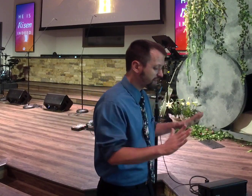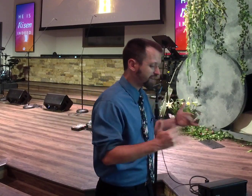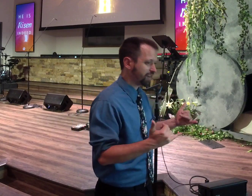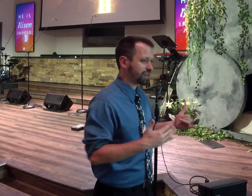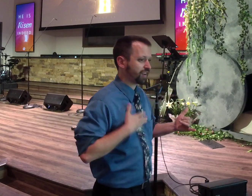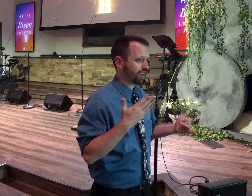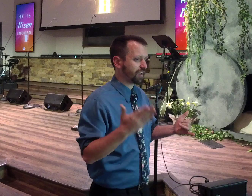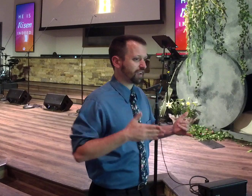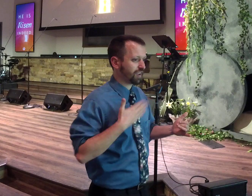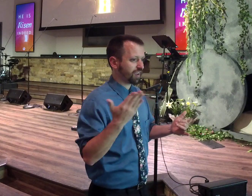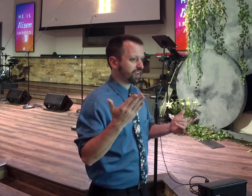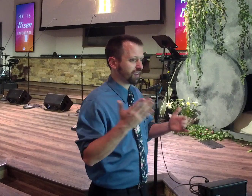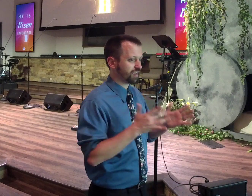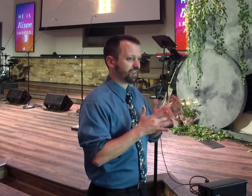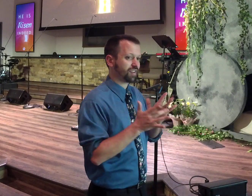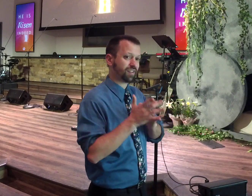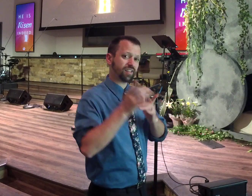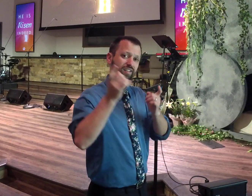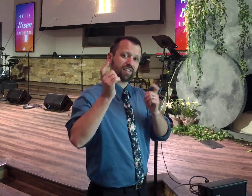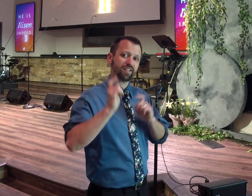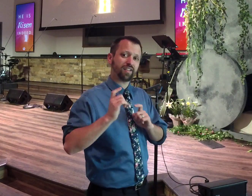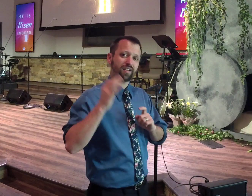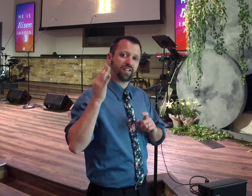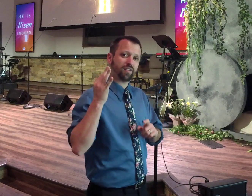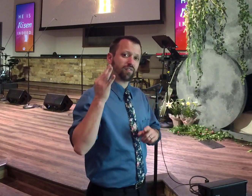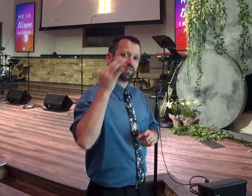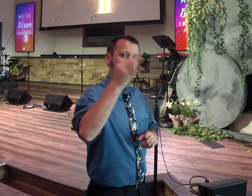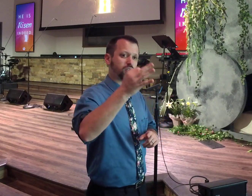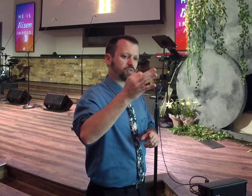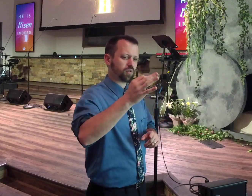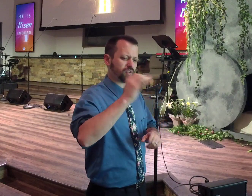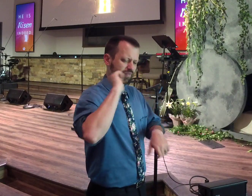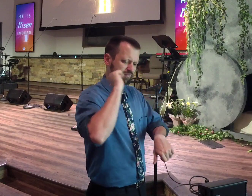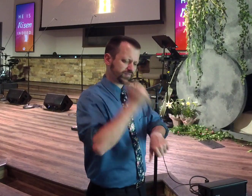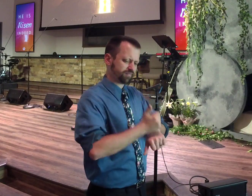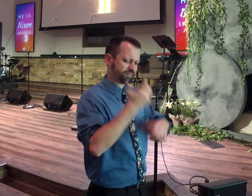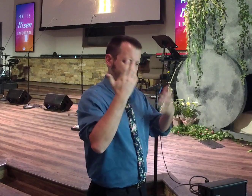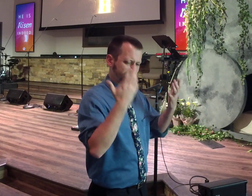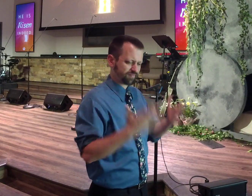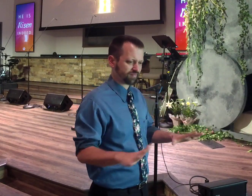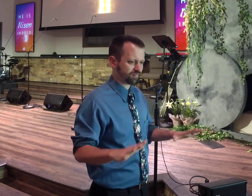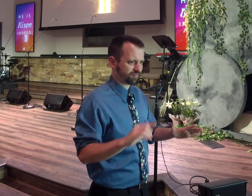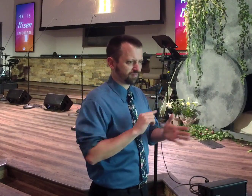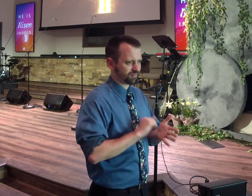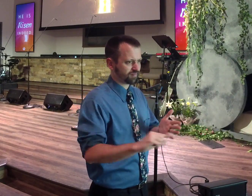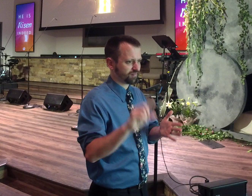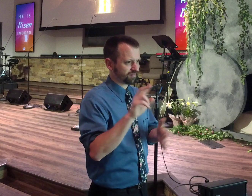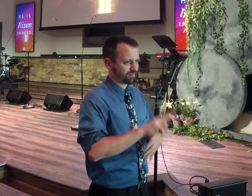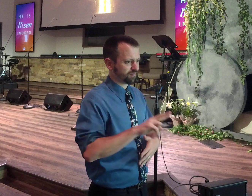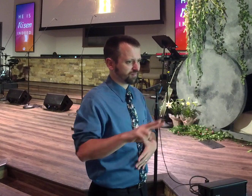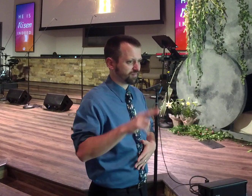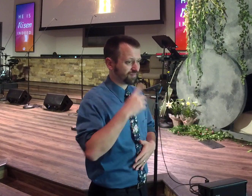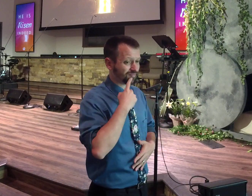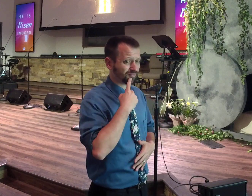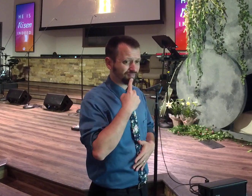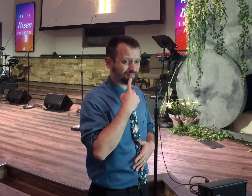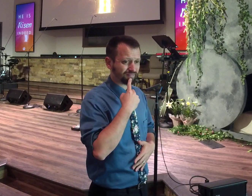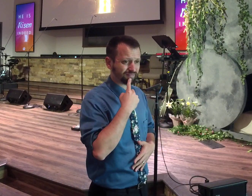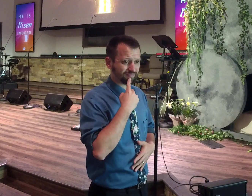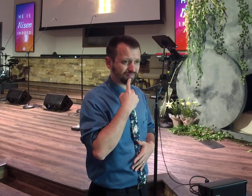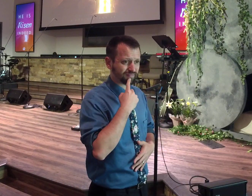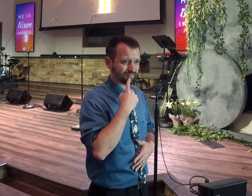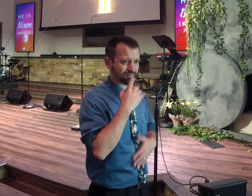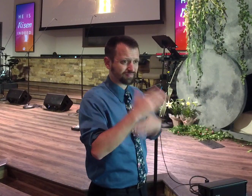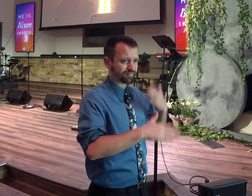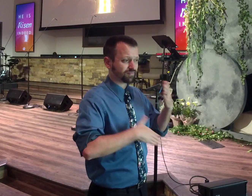Jesus has given us a future that is steadfast and sure. In verse number 22, it says, for